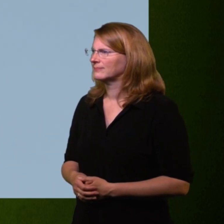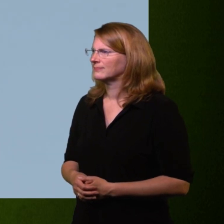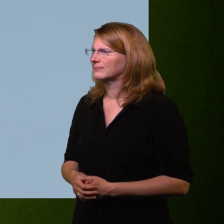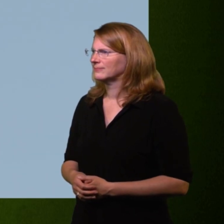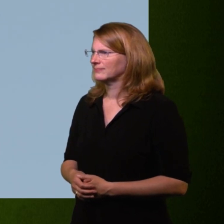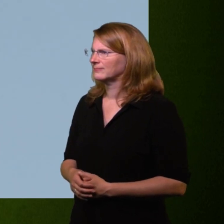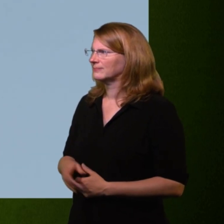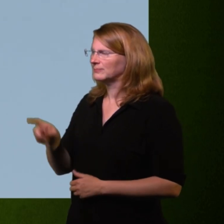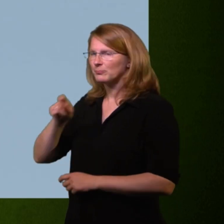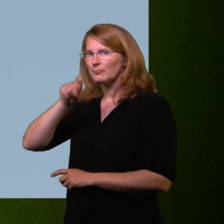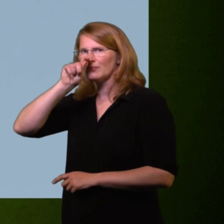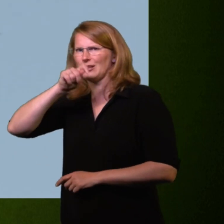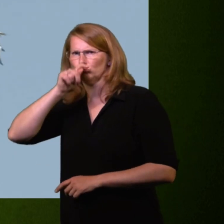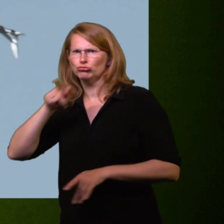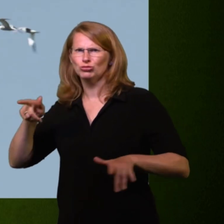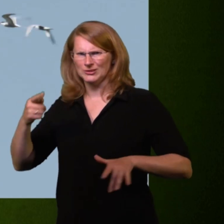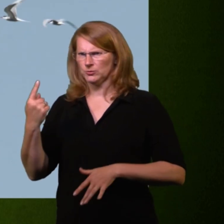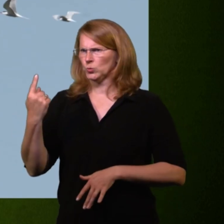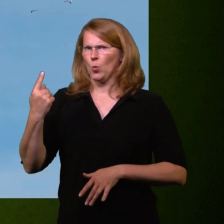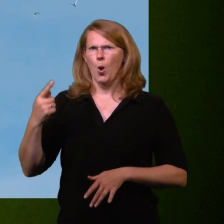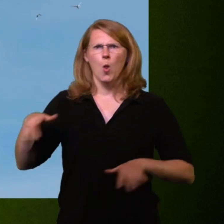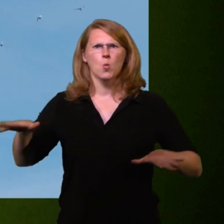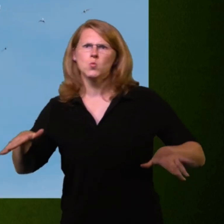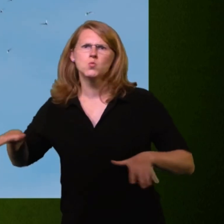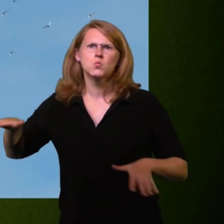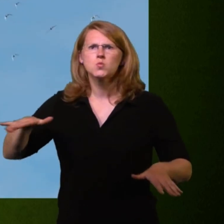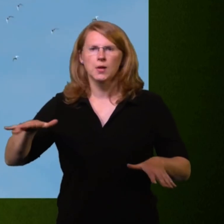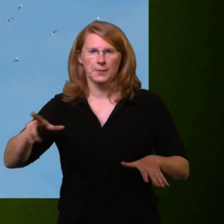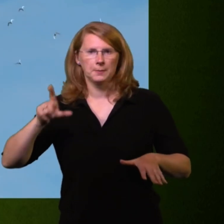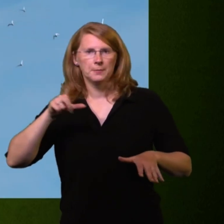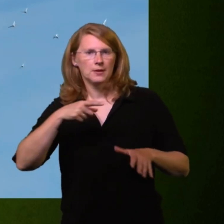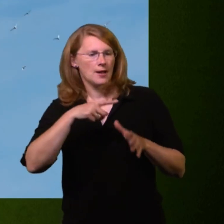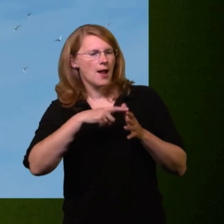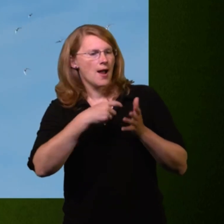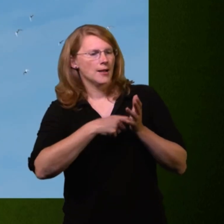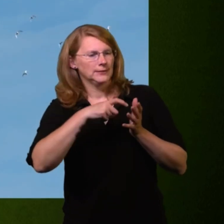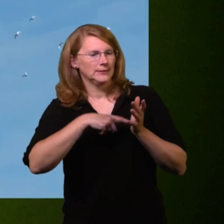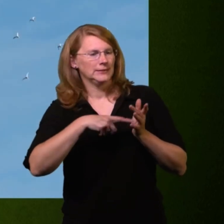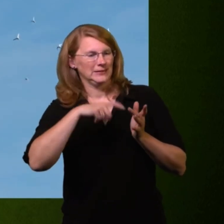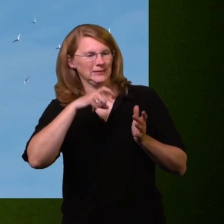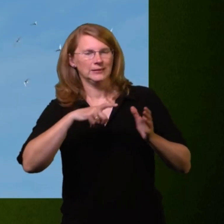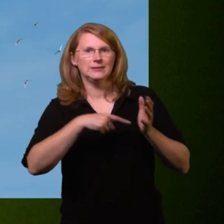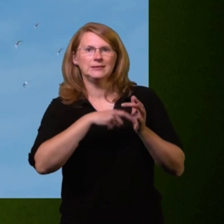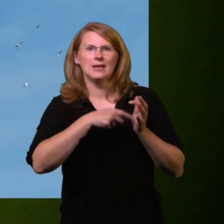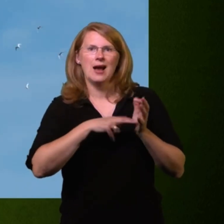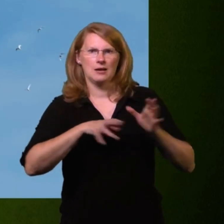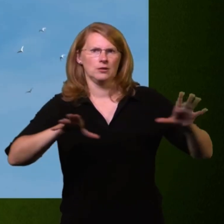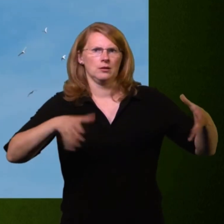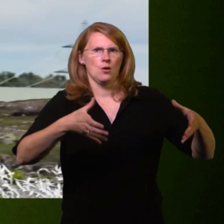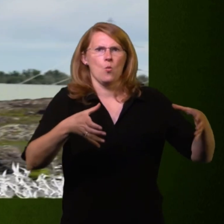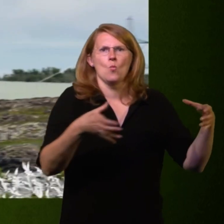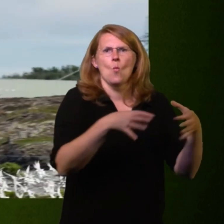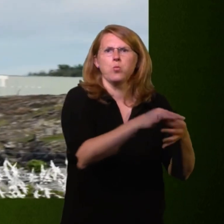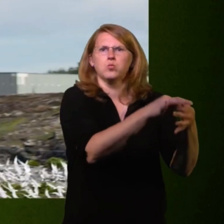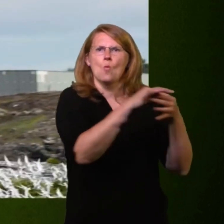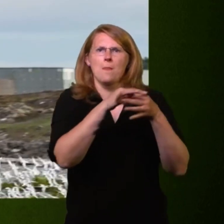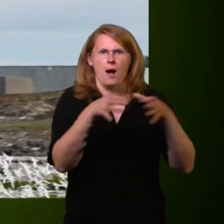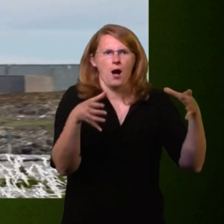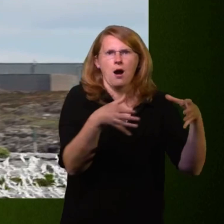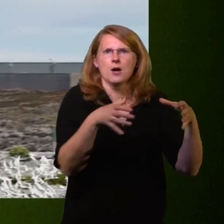The solo peregrine is no match for the fierce determination of a flock of Arctic terns working